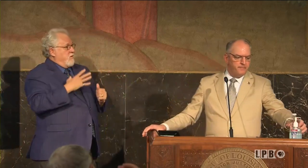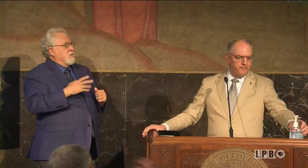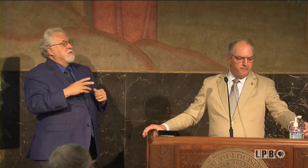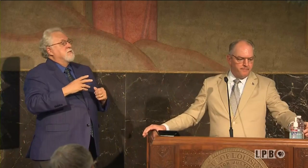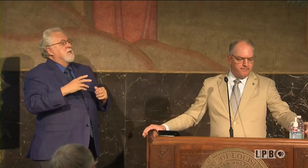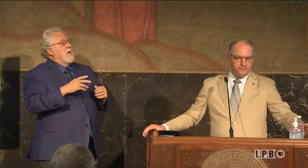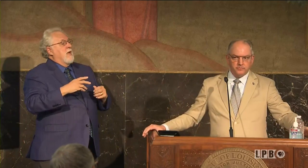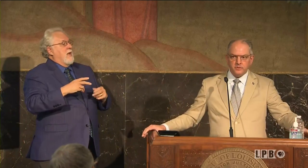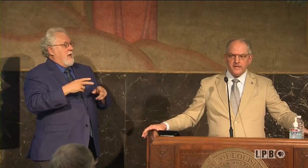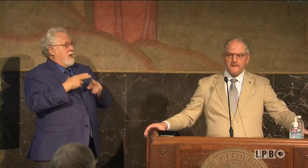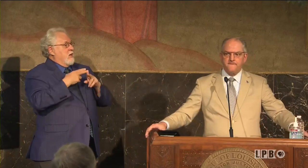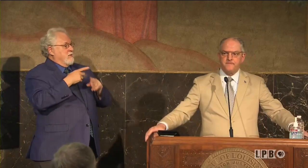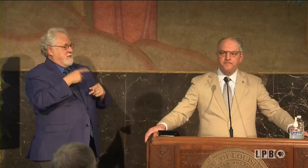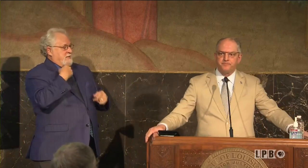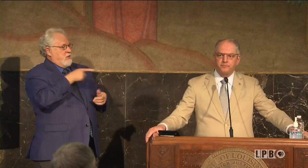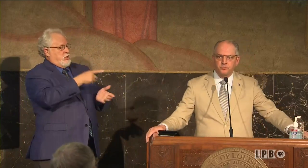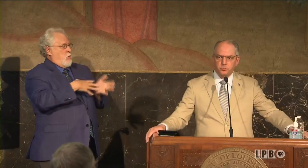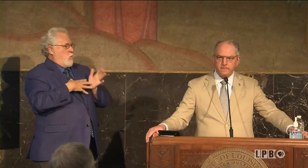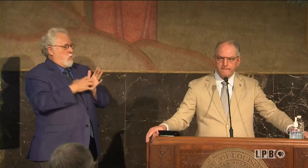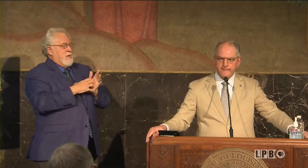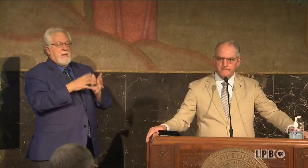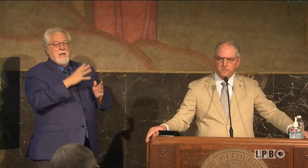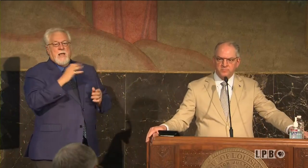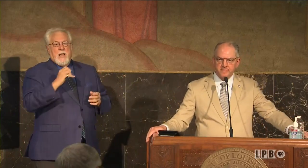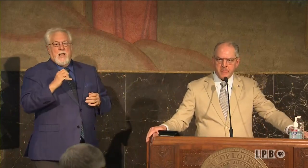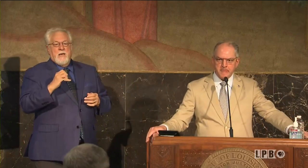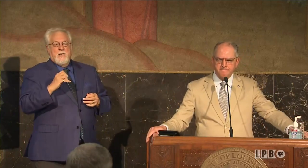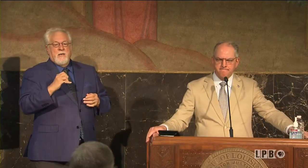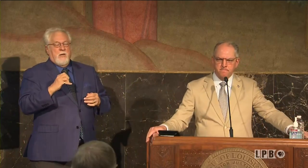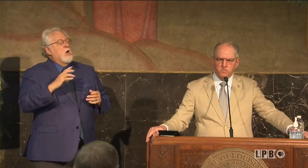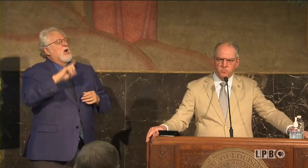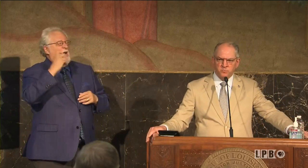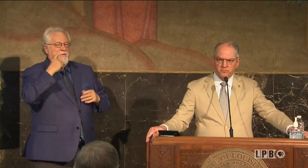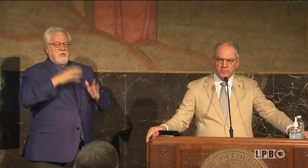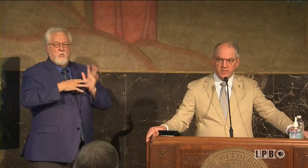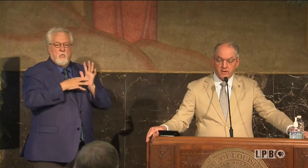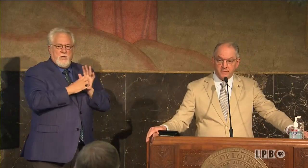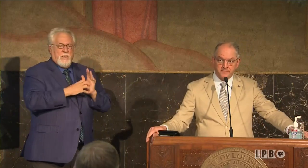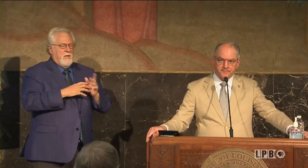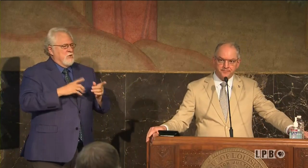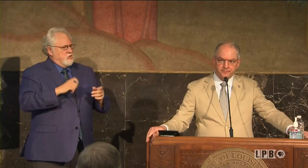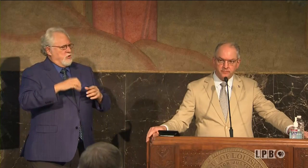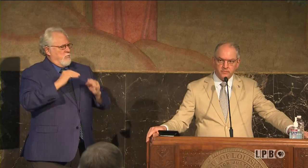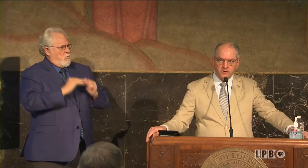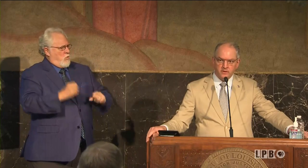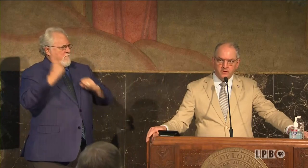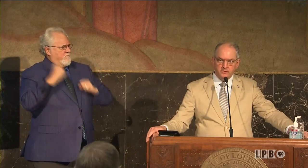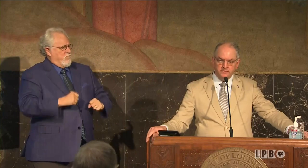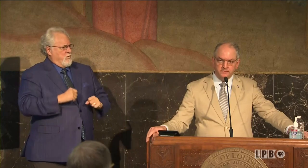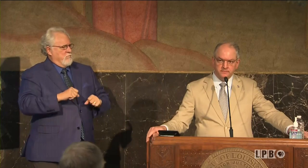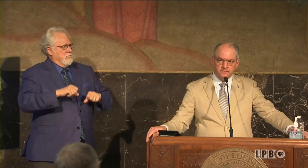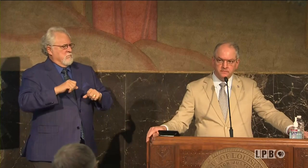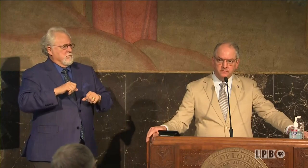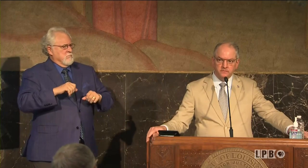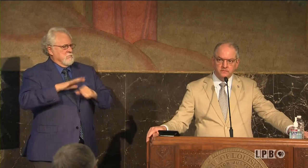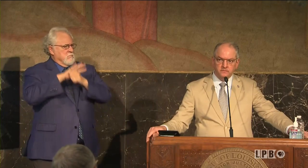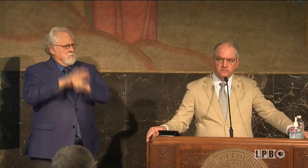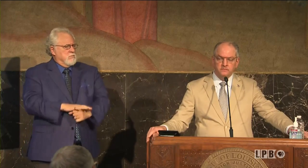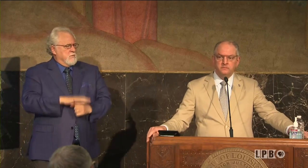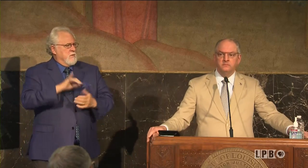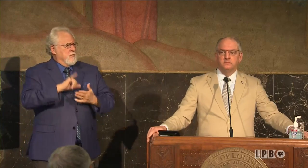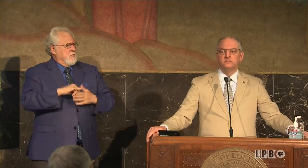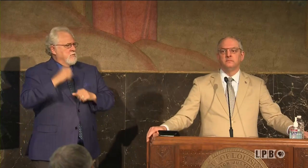the governor's actions have been weak, encouraged a kind of a more firm crackdown on protests and